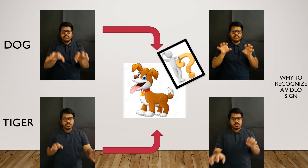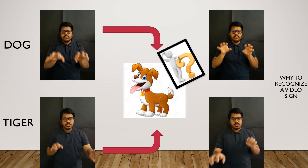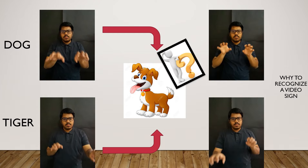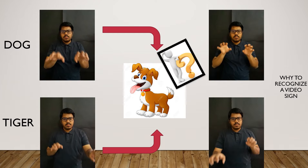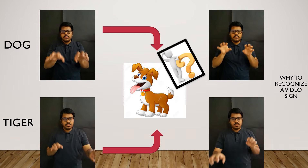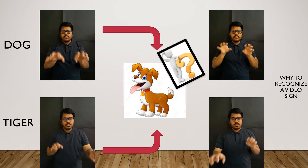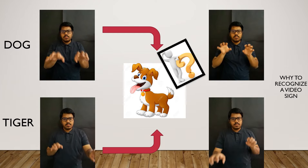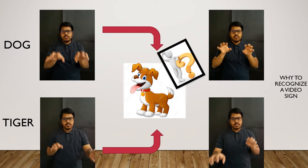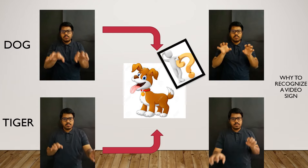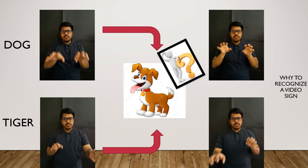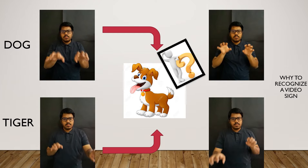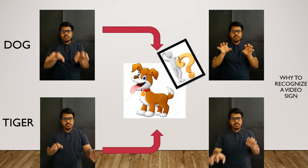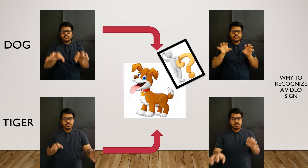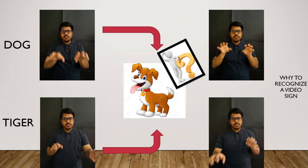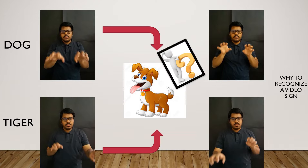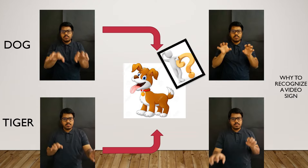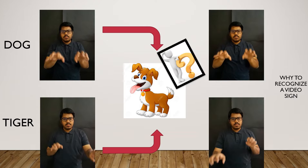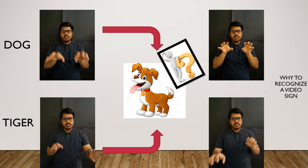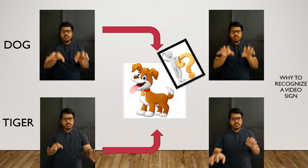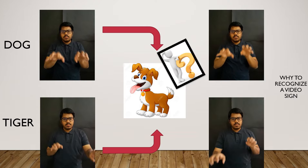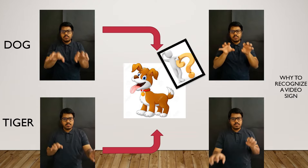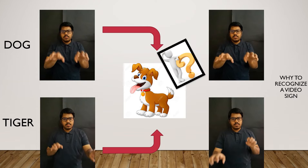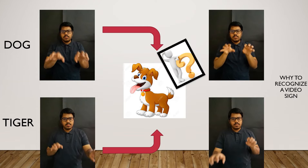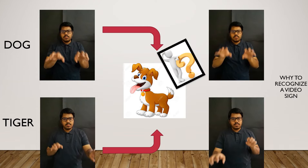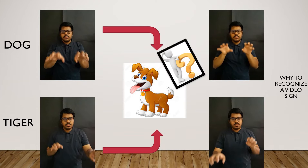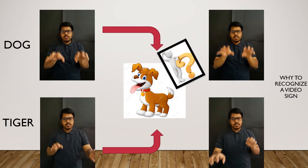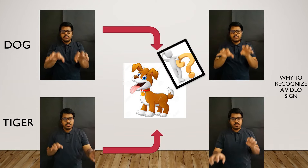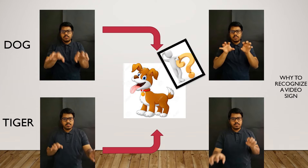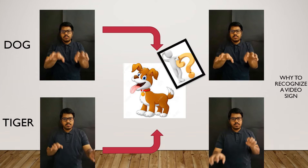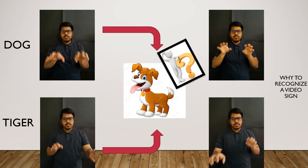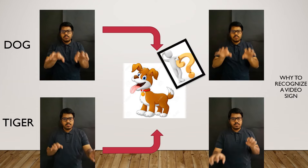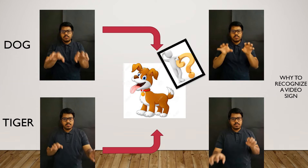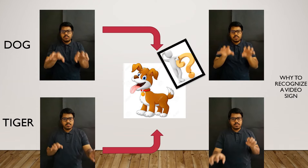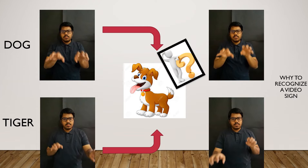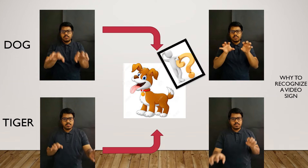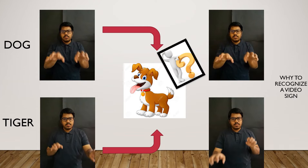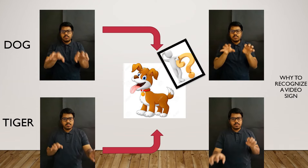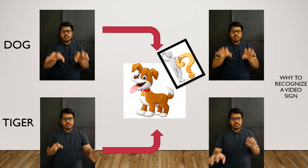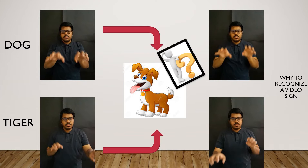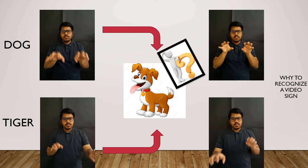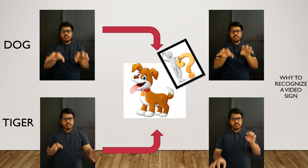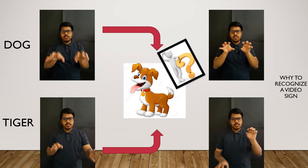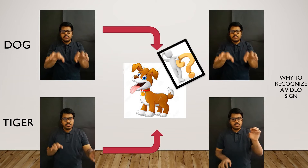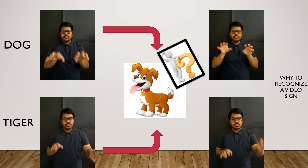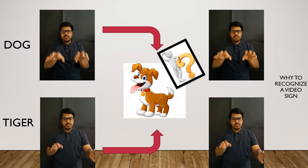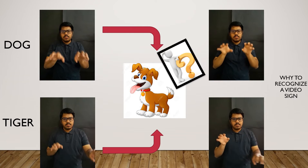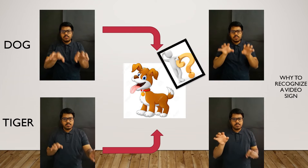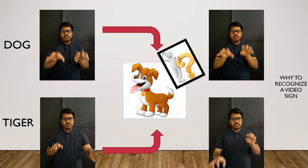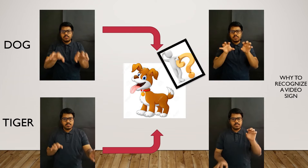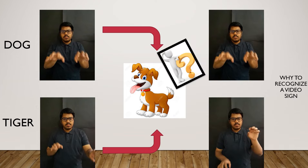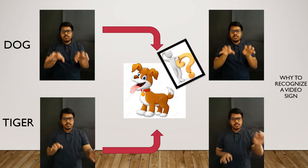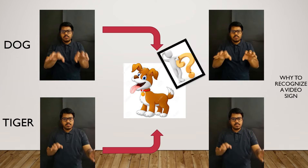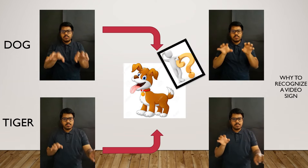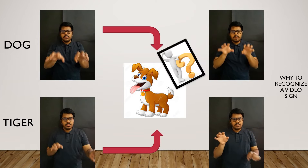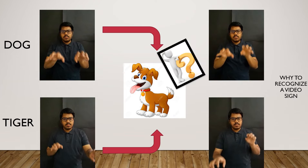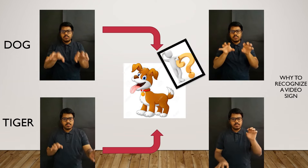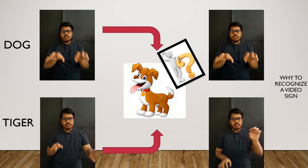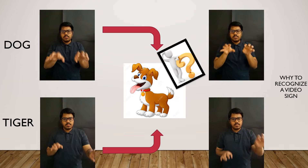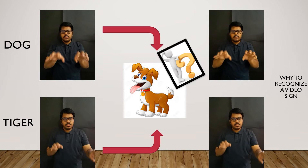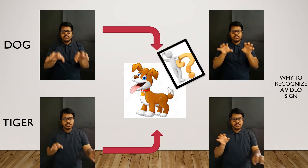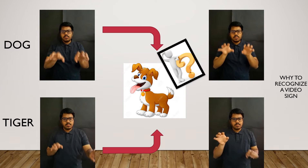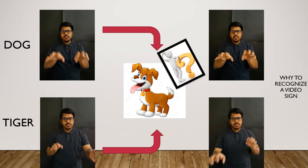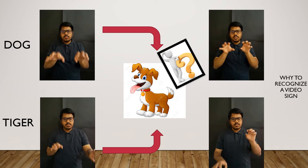example, signs of dog and tiger are similar. So the recognition of sign is difficult based on these two